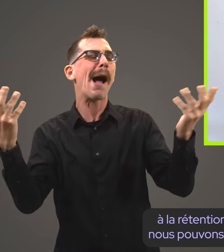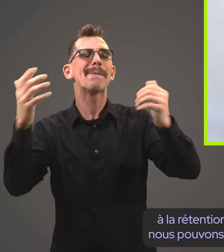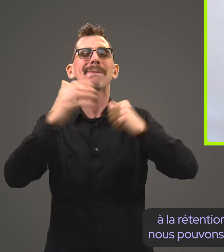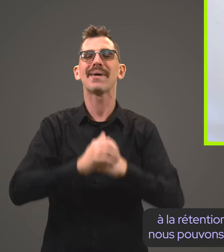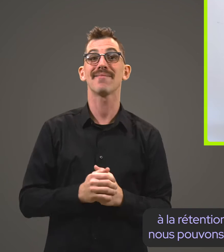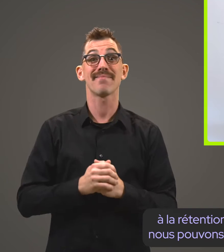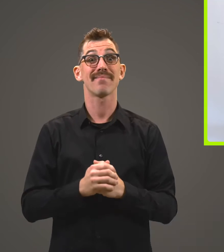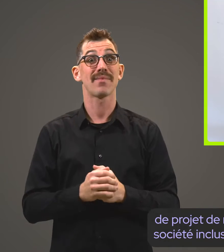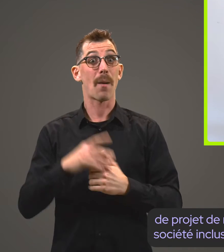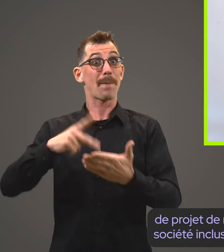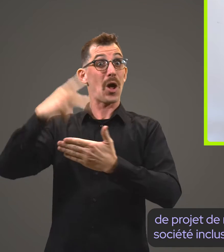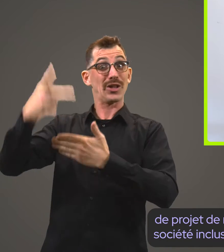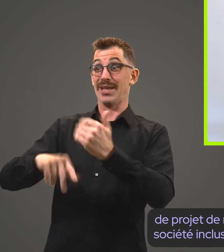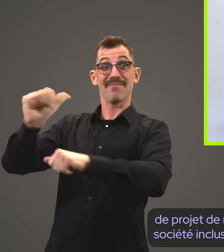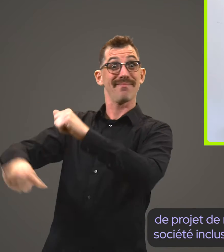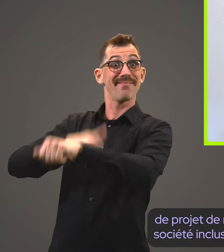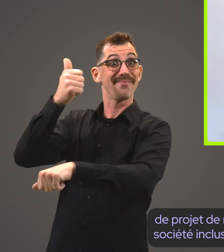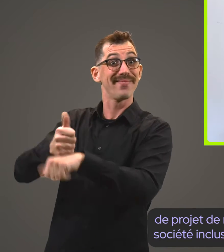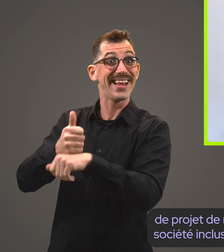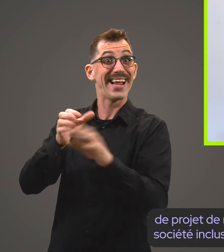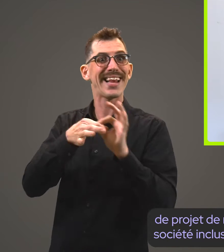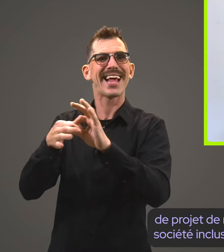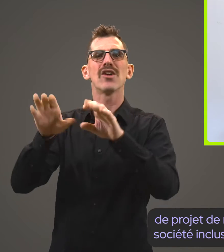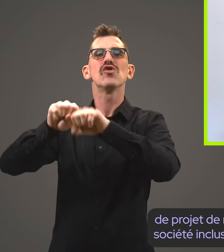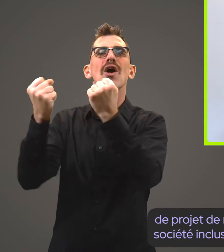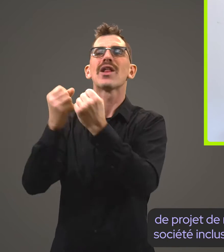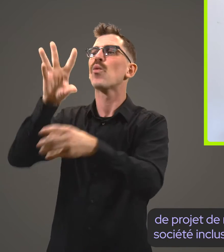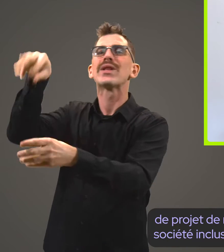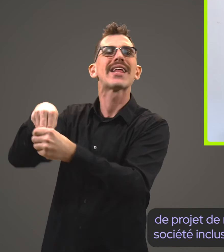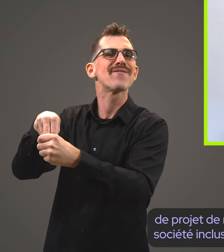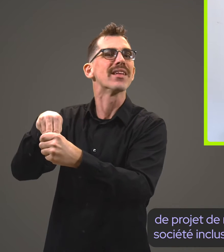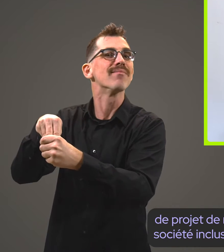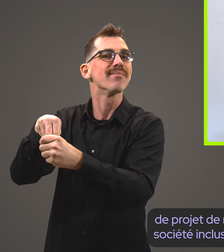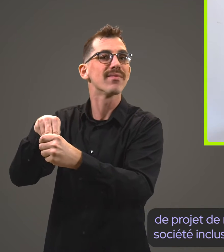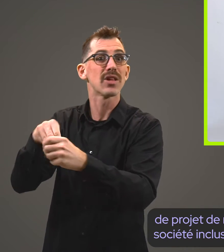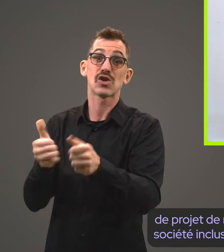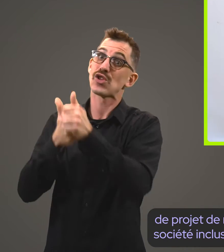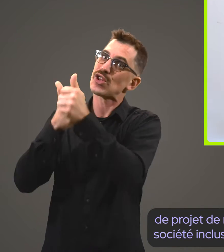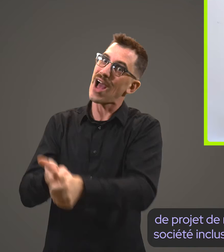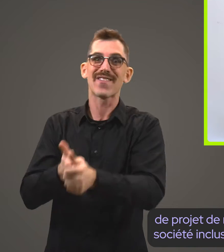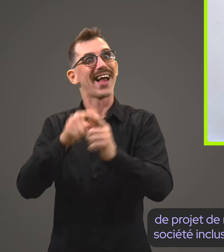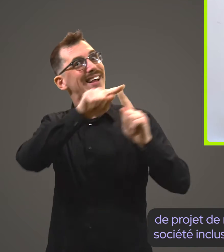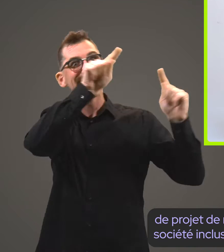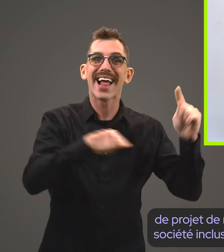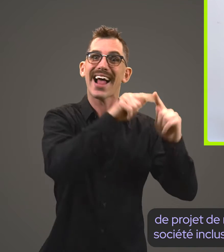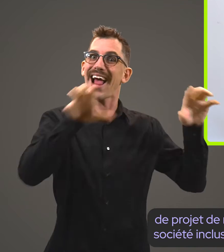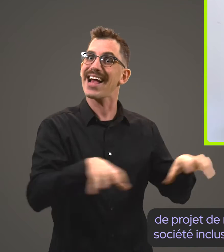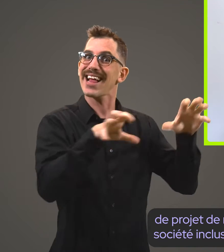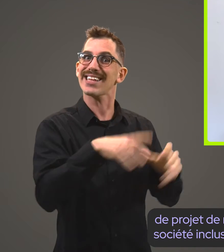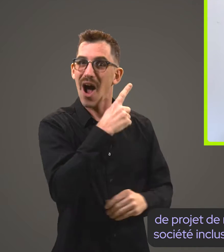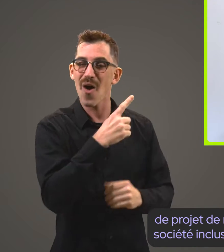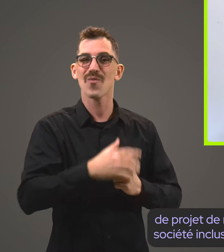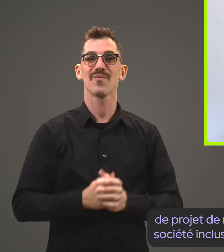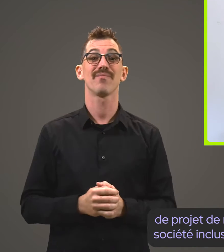apply an example of an implementation project from Société Inclusive to the action cycle.